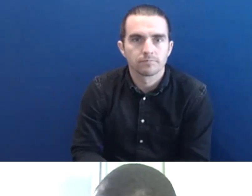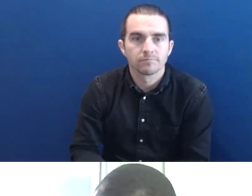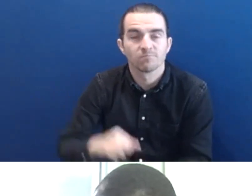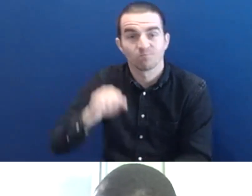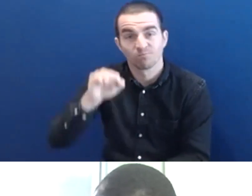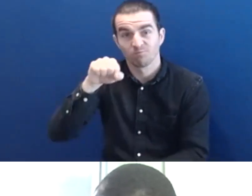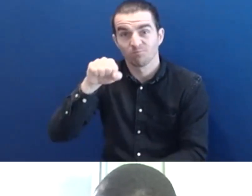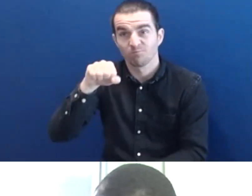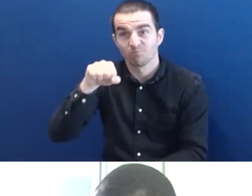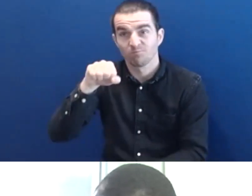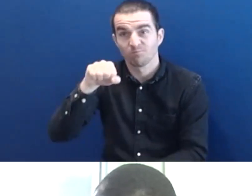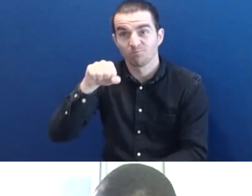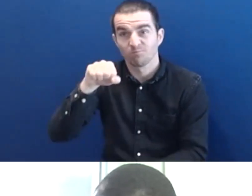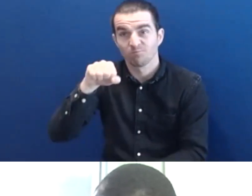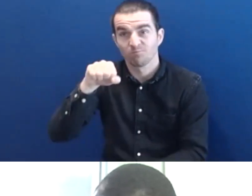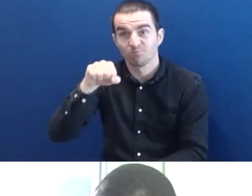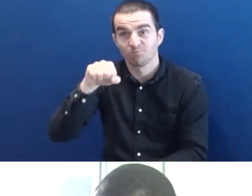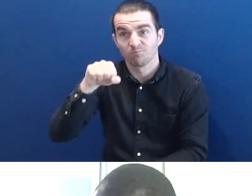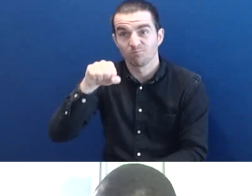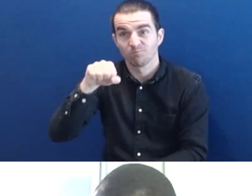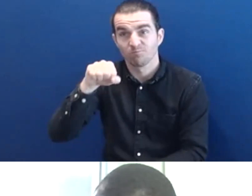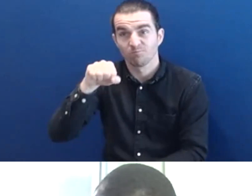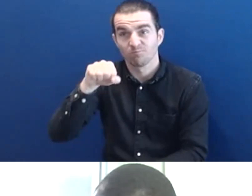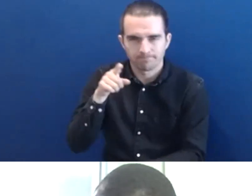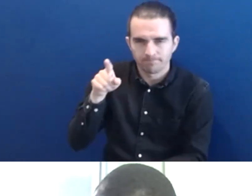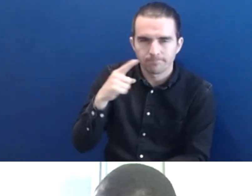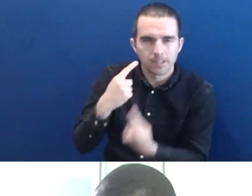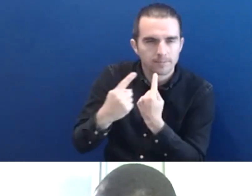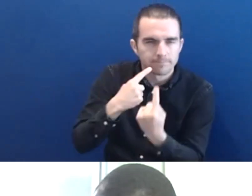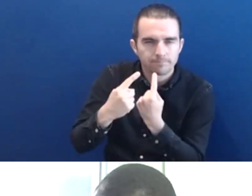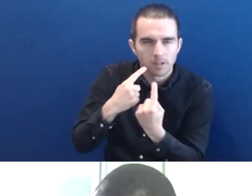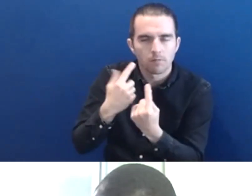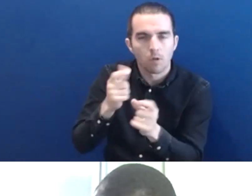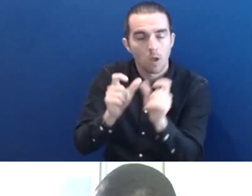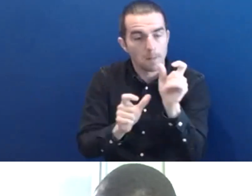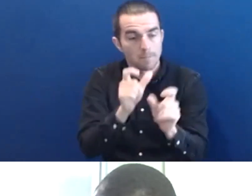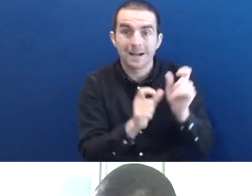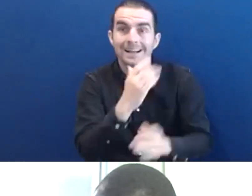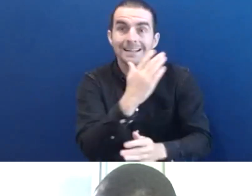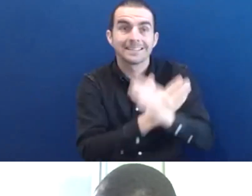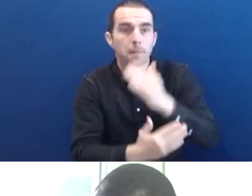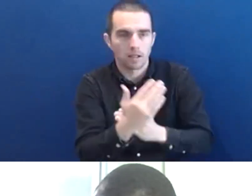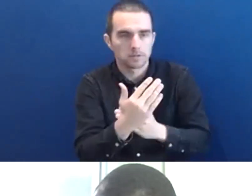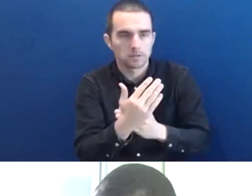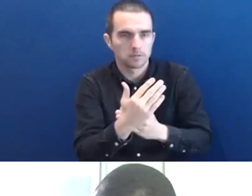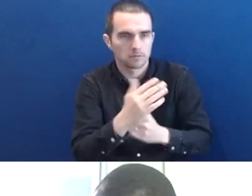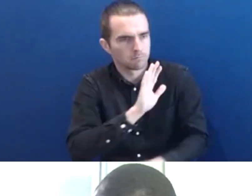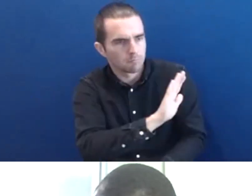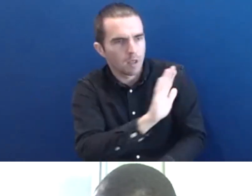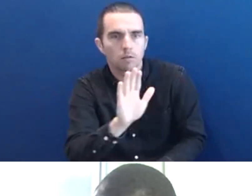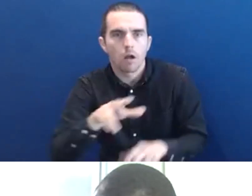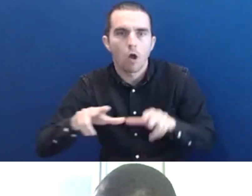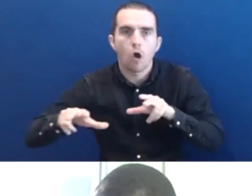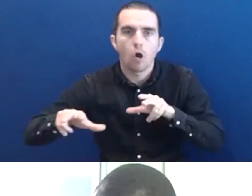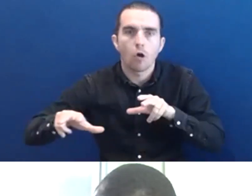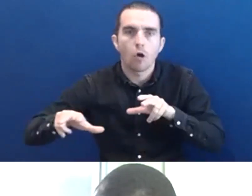for person disabilities or their represent, the work has to be done within first. Person